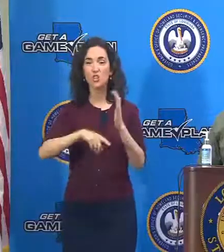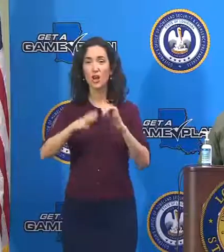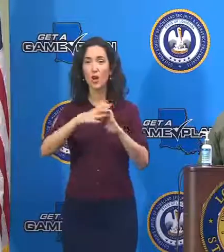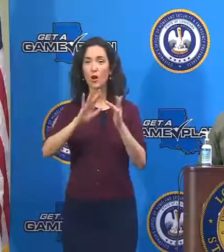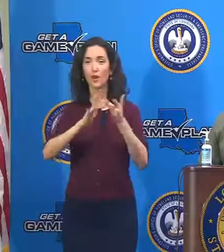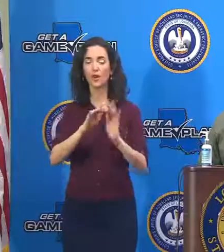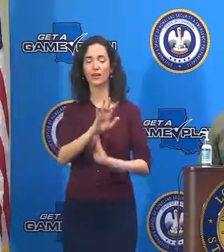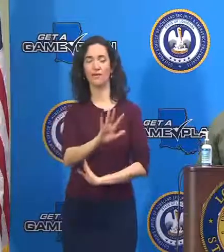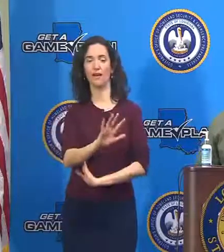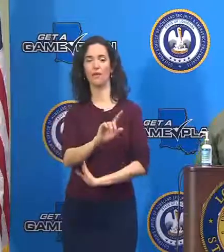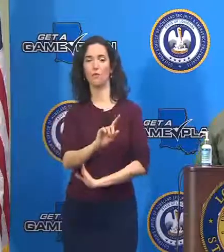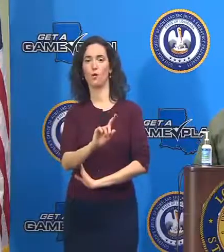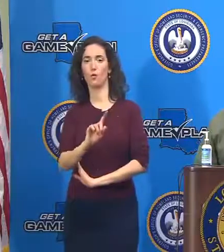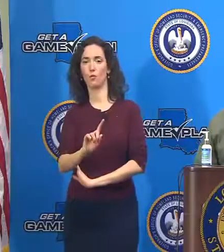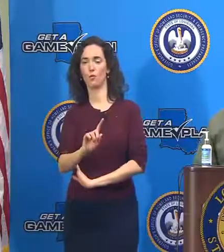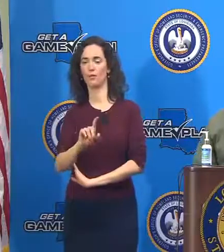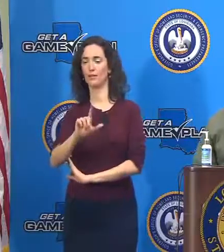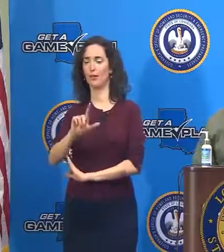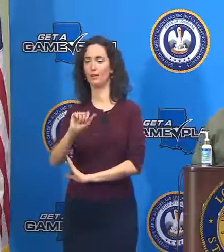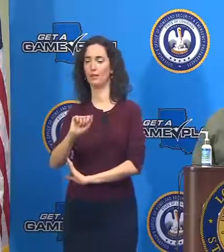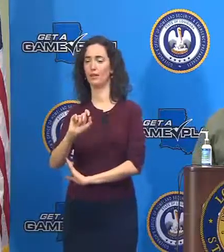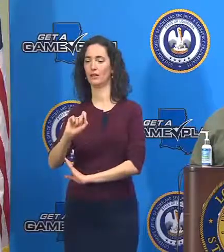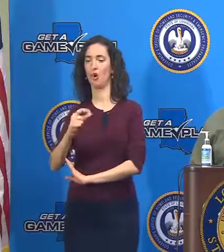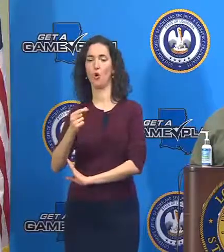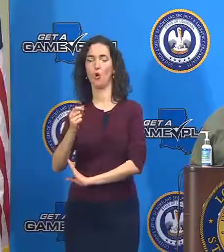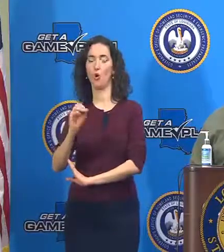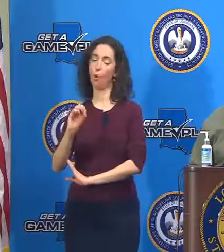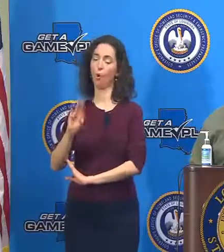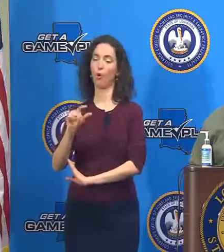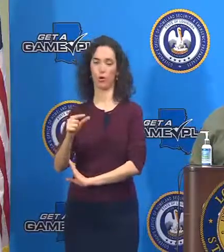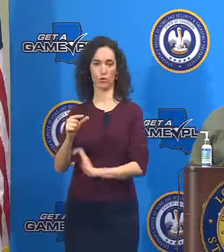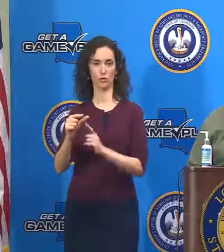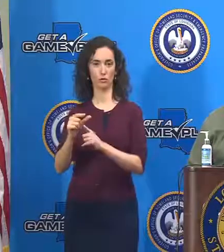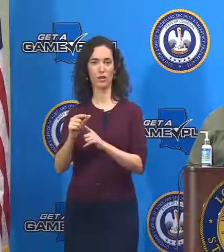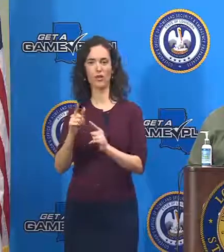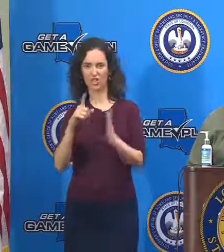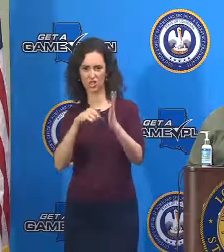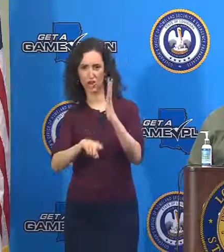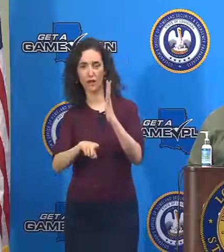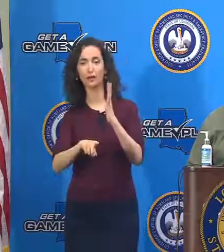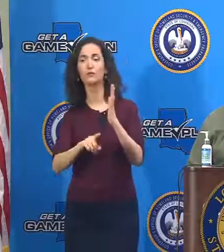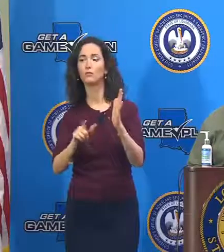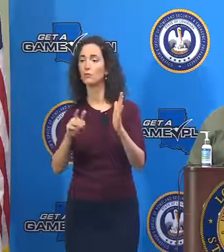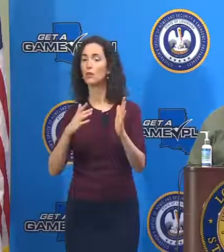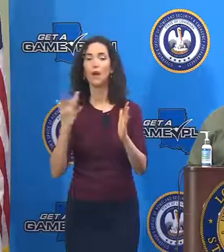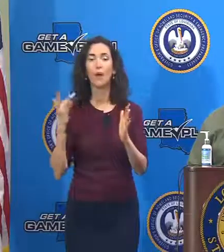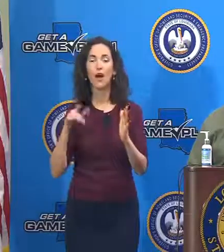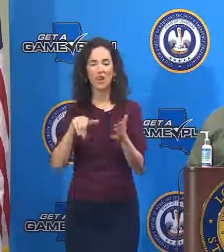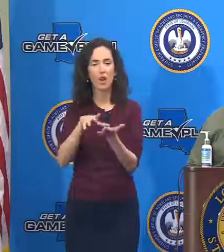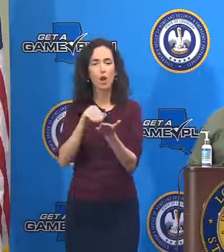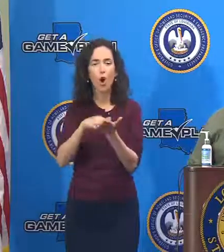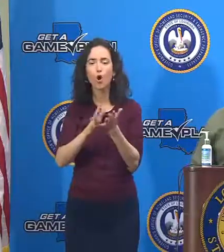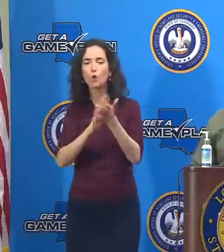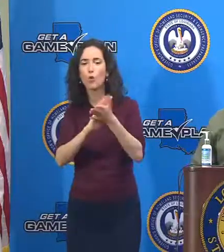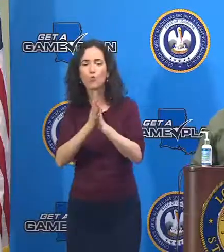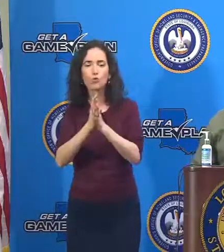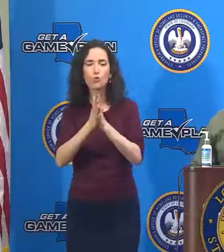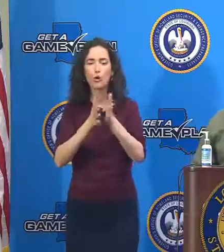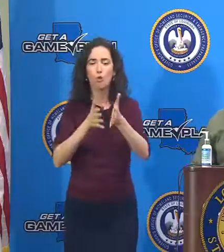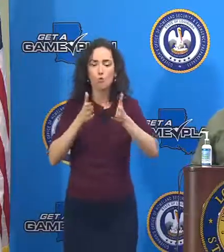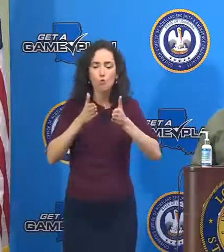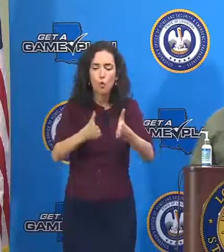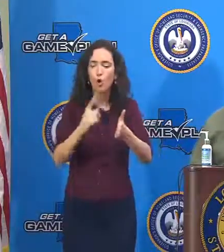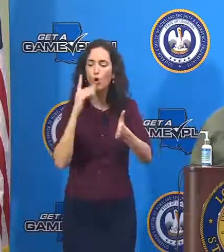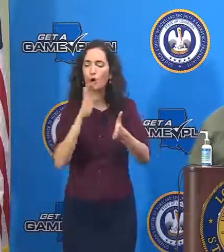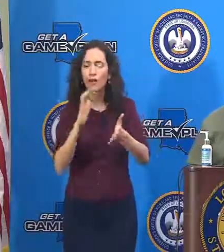511la.org, which is where we would encourage all citizens to learn about traffic and conditions of the road, we're now tracking